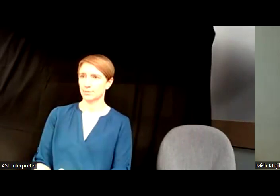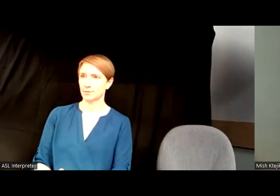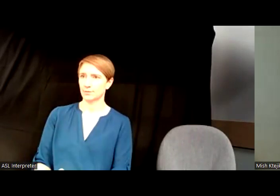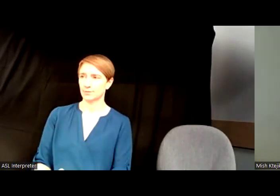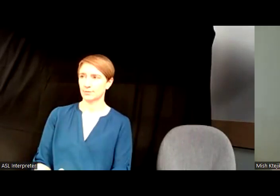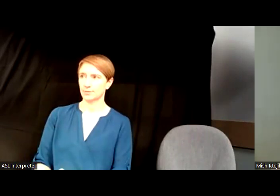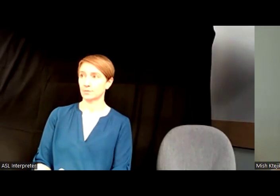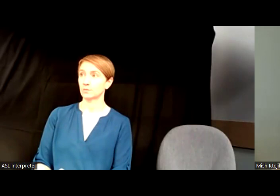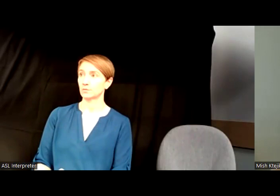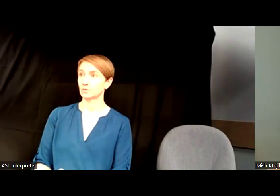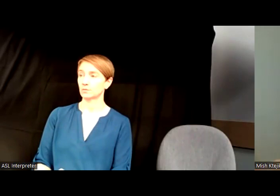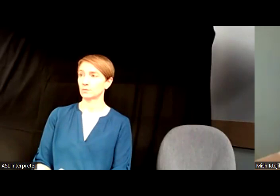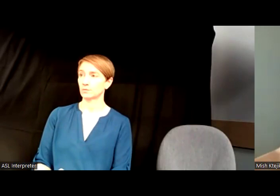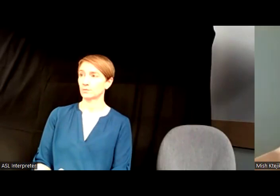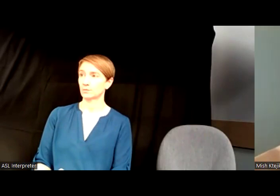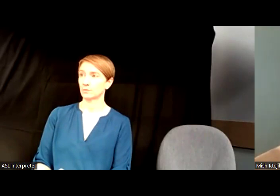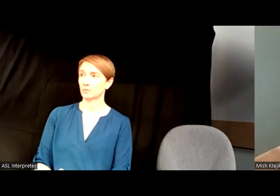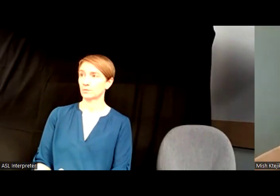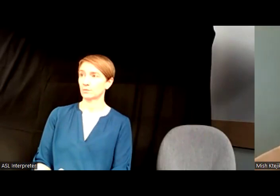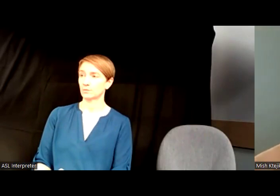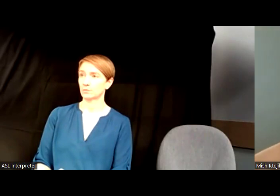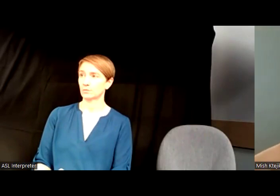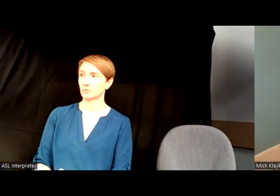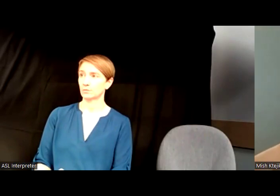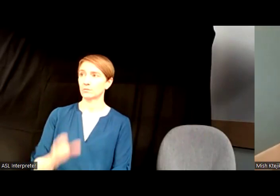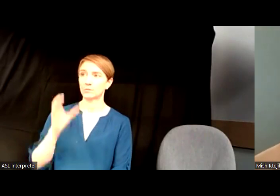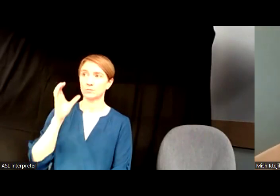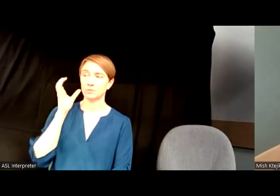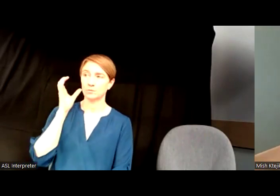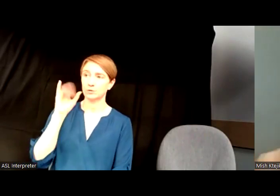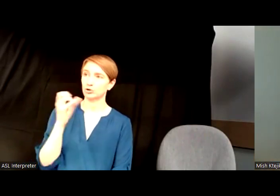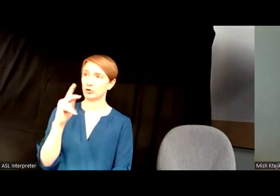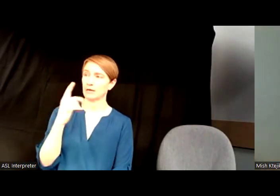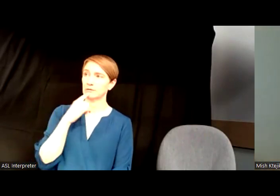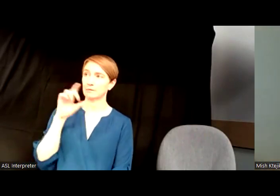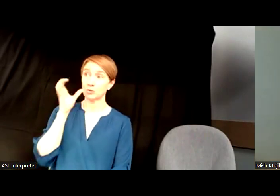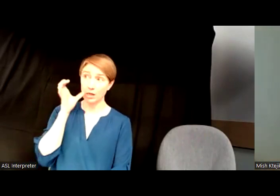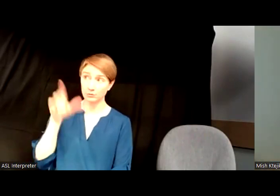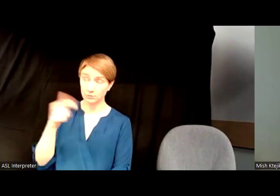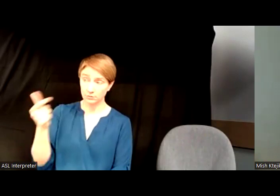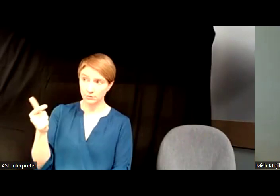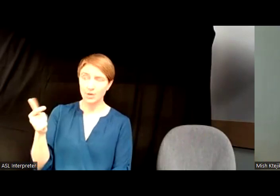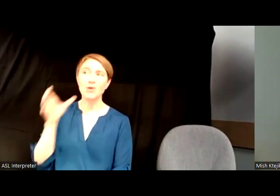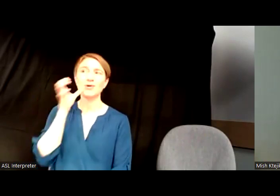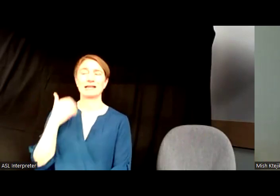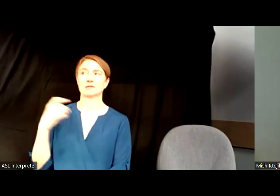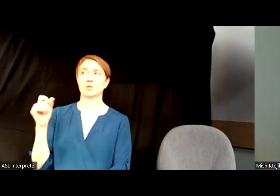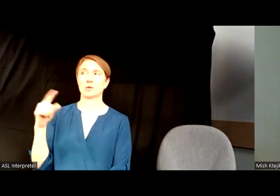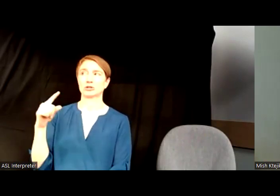And Colleen is saying, hold on, I have a, Jack saying, yes, Colleen. Colleen saying, I do have a